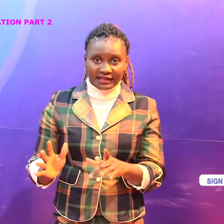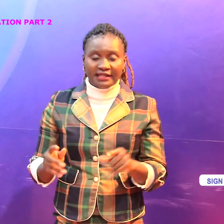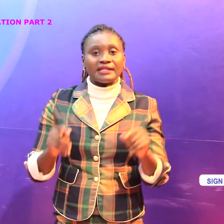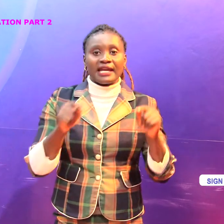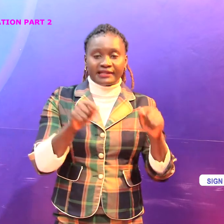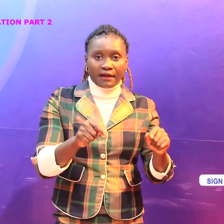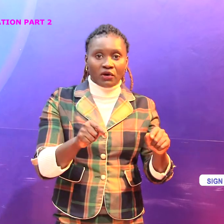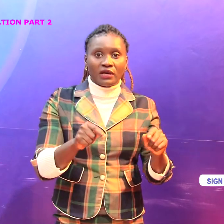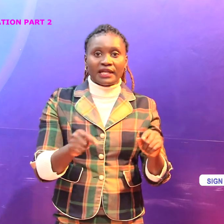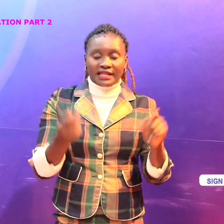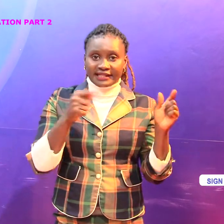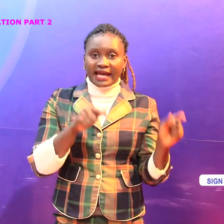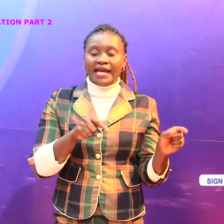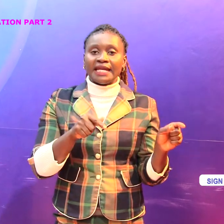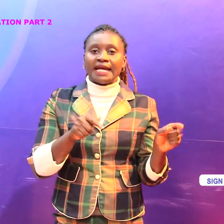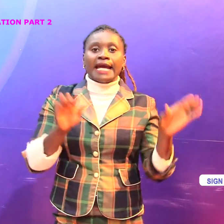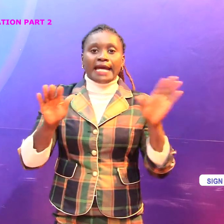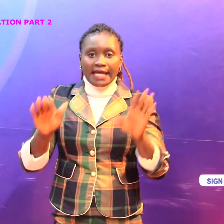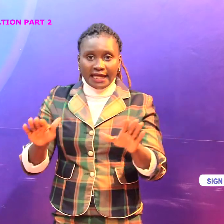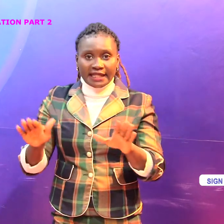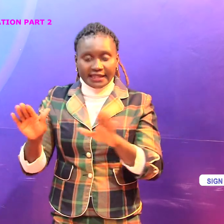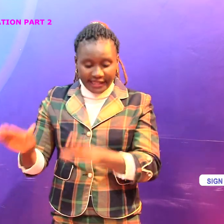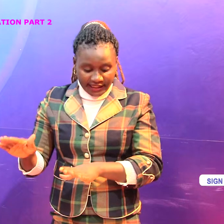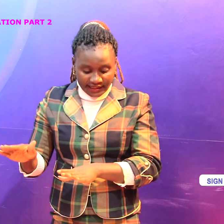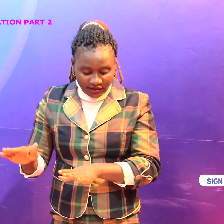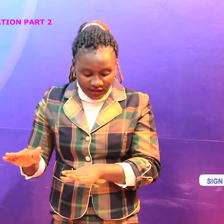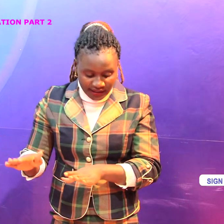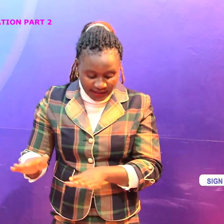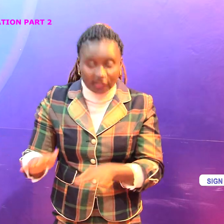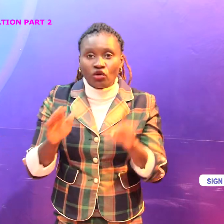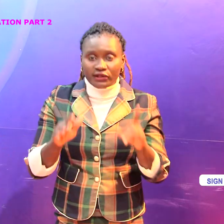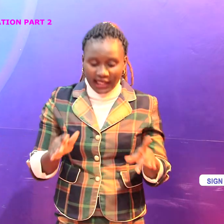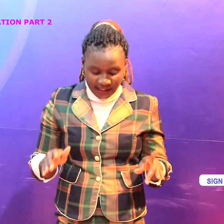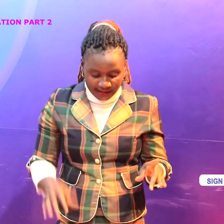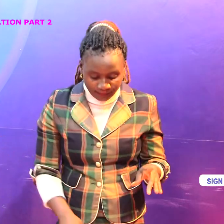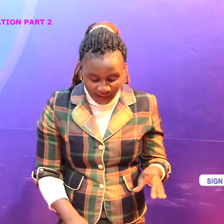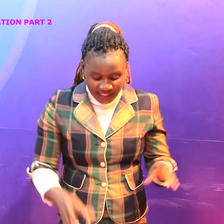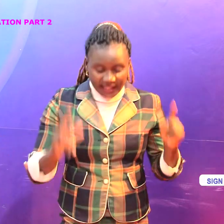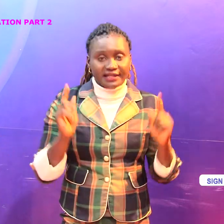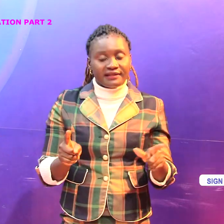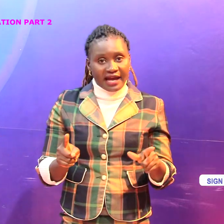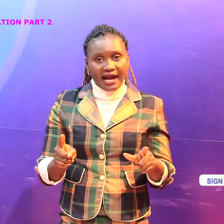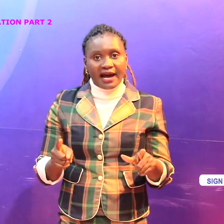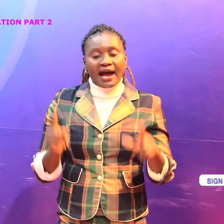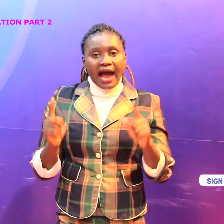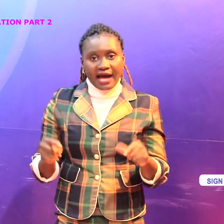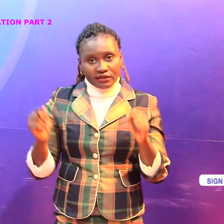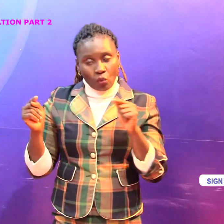This is the example in the signed English sentence. So it goes like this. The teacher has